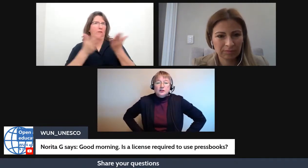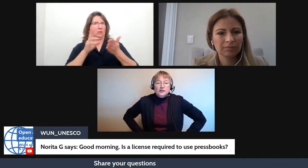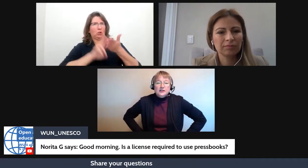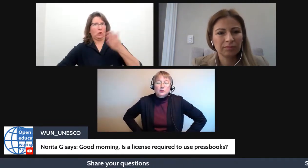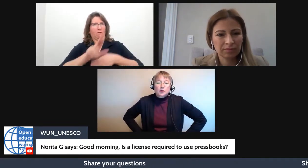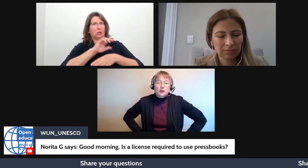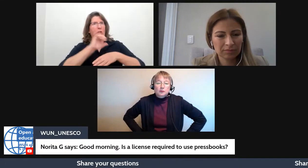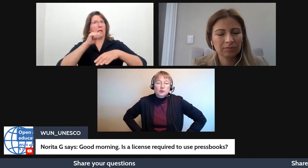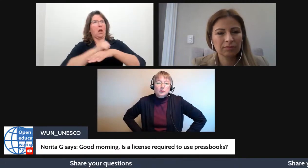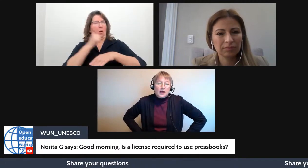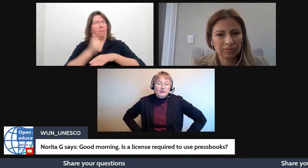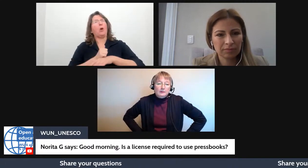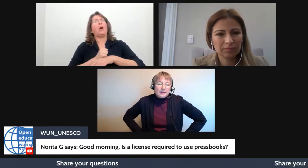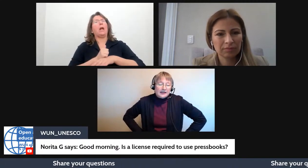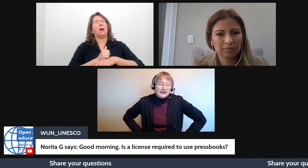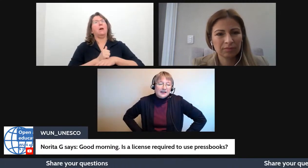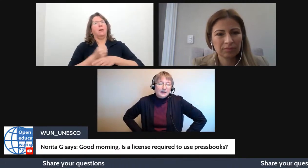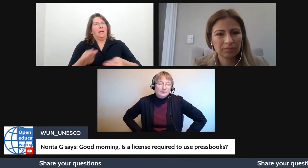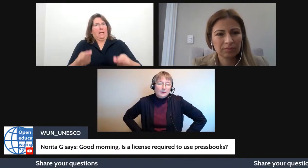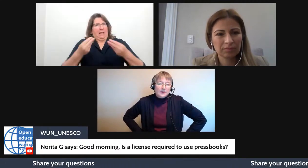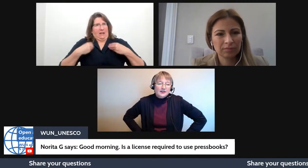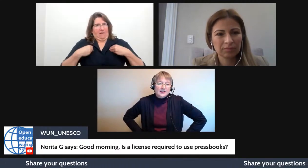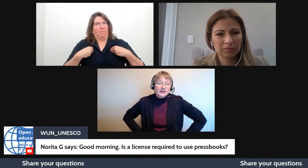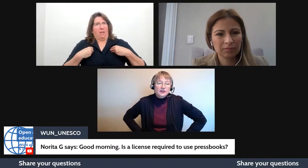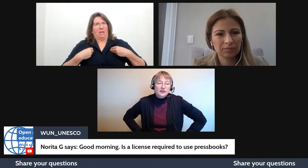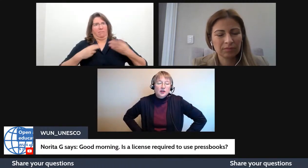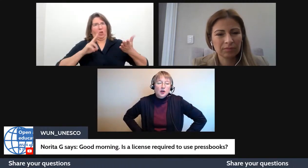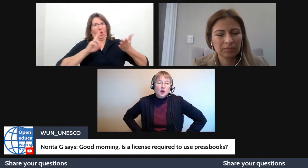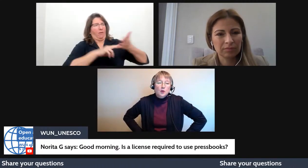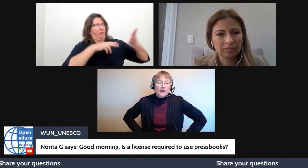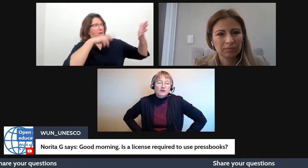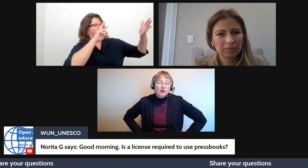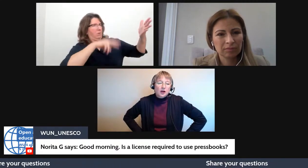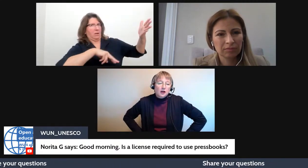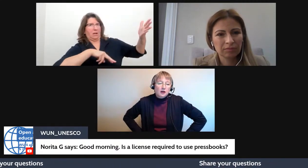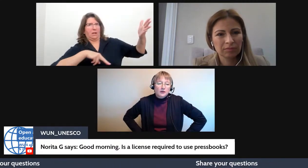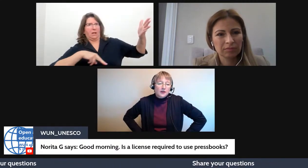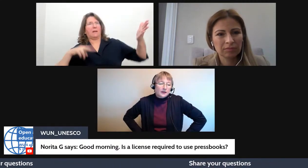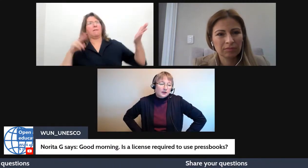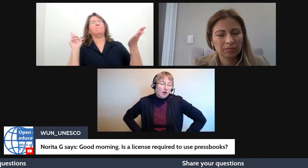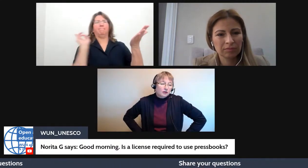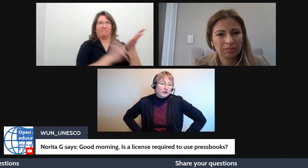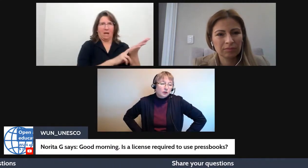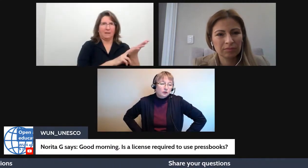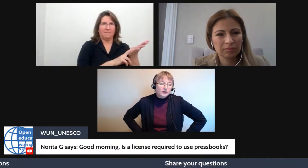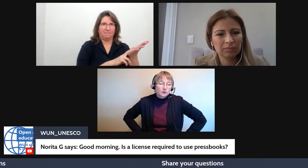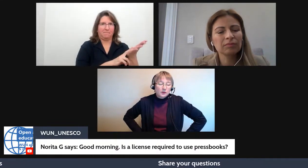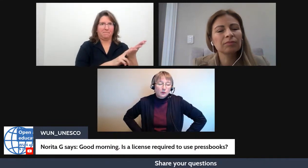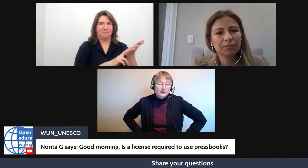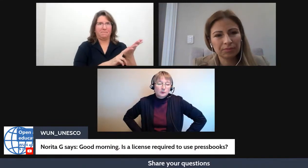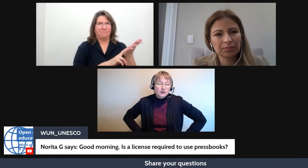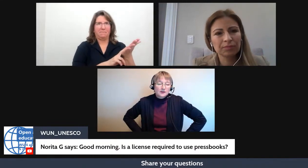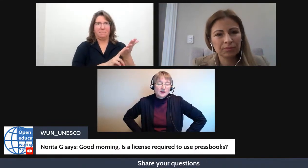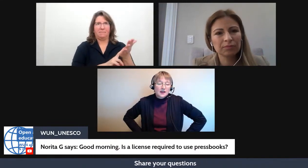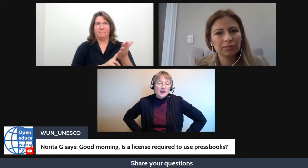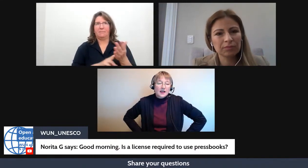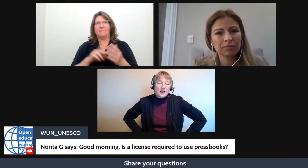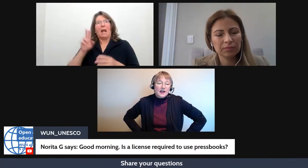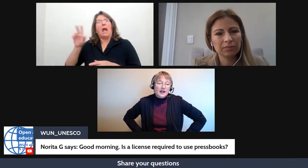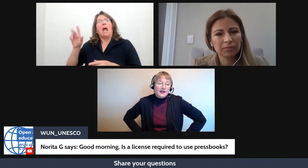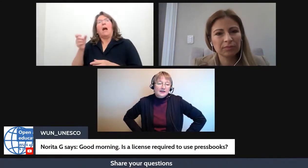But you do need to work through, like I said in my presentation, whoever are the contract holders with